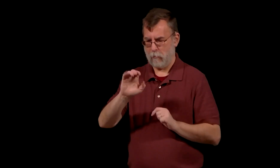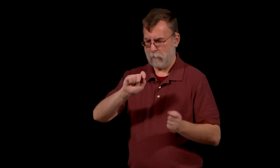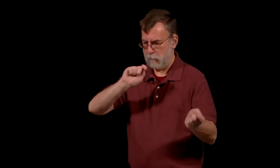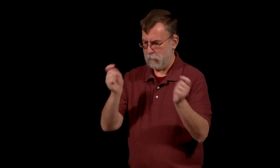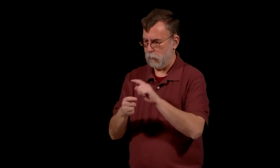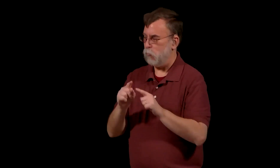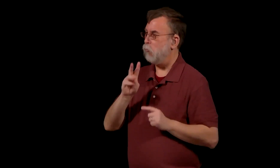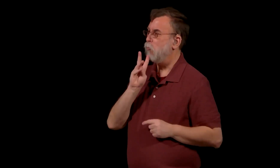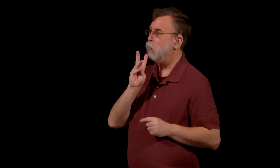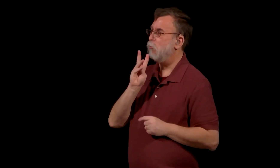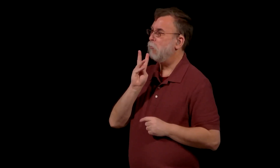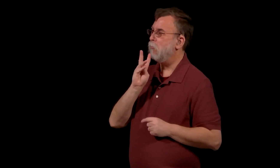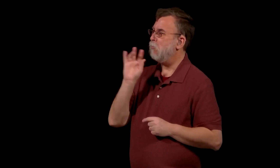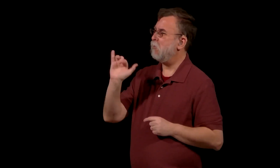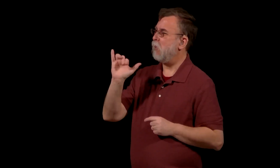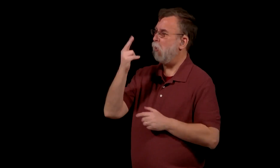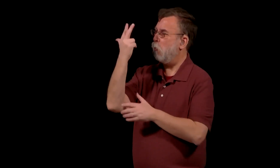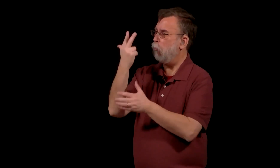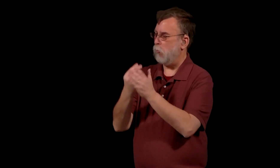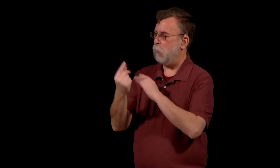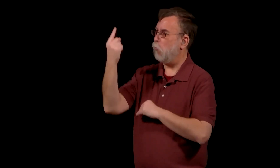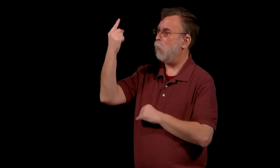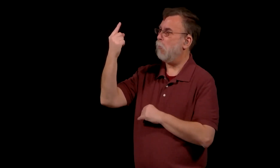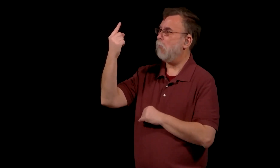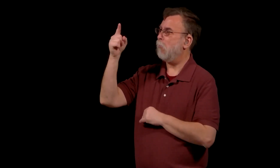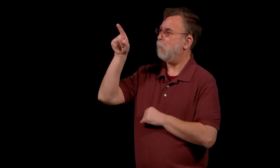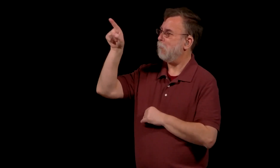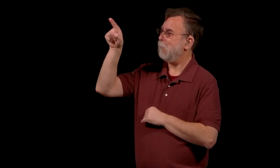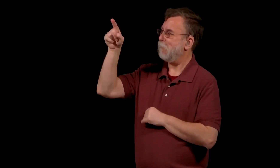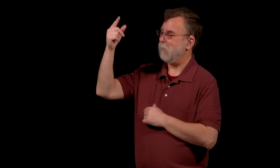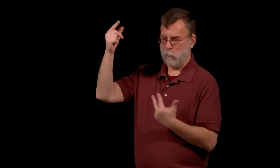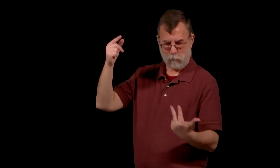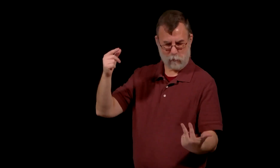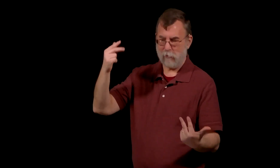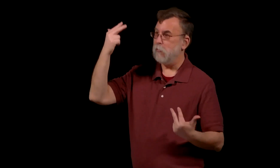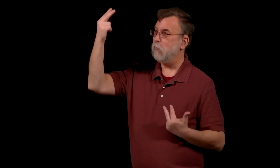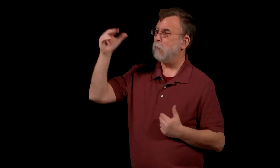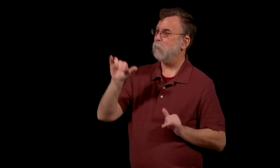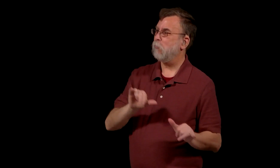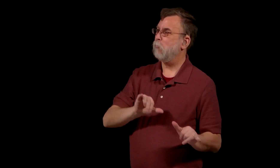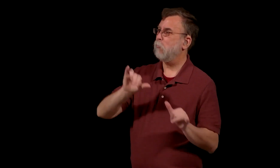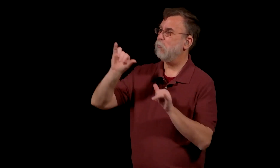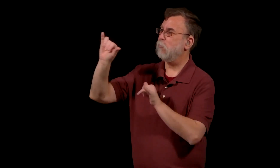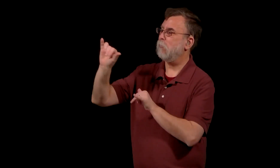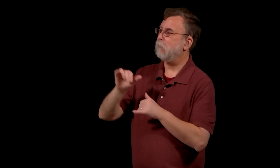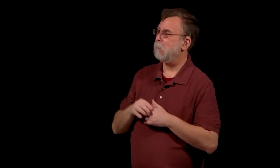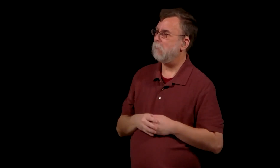snow changes, ice changes into water. The three in one, just like you are the three in one.